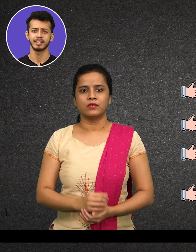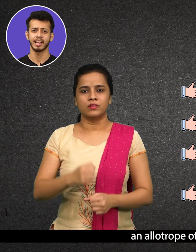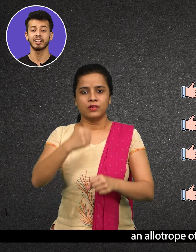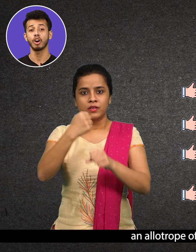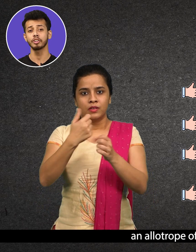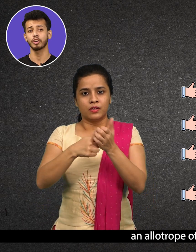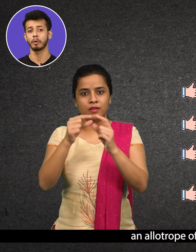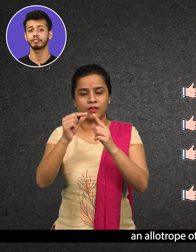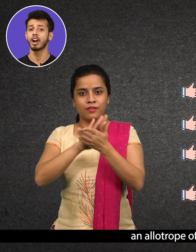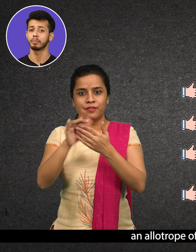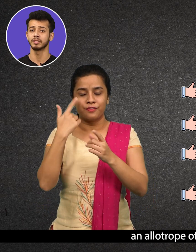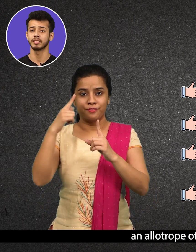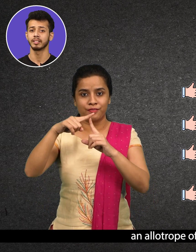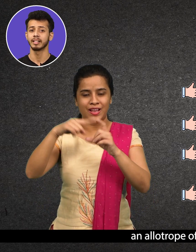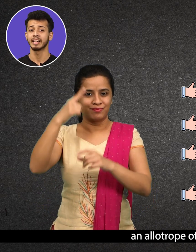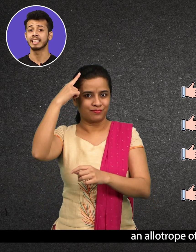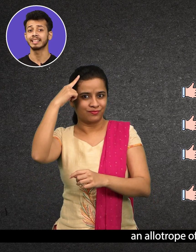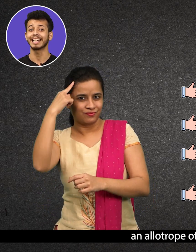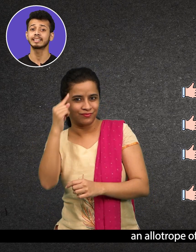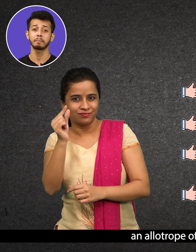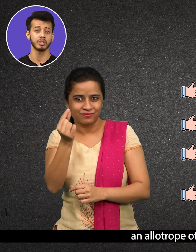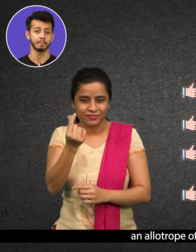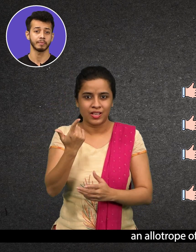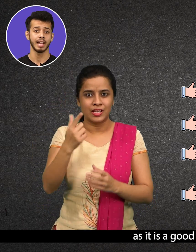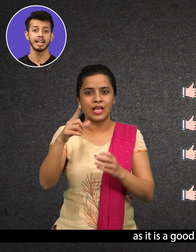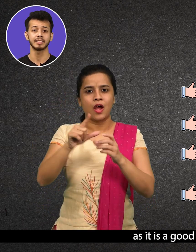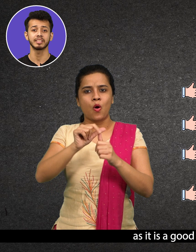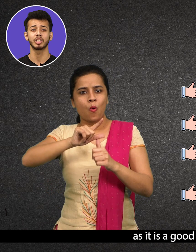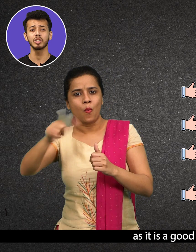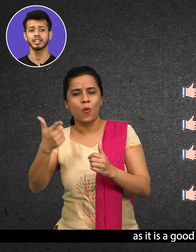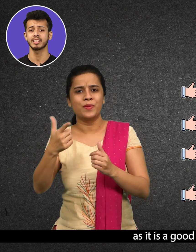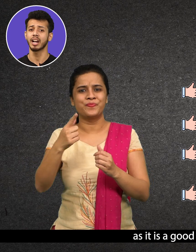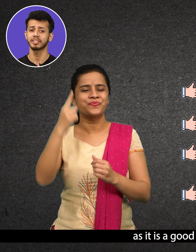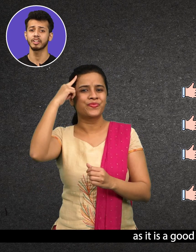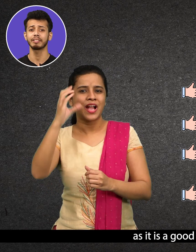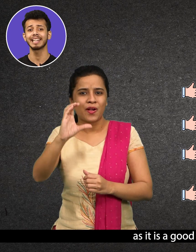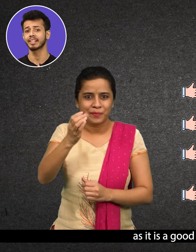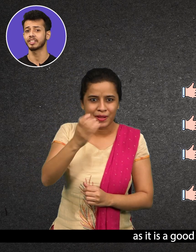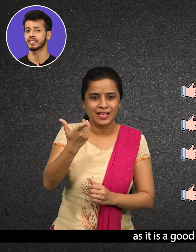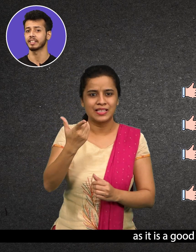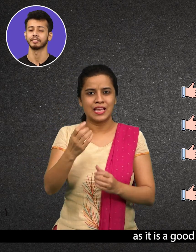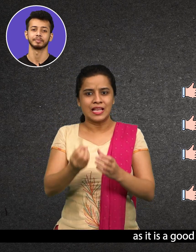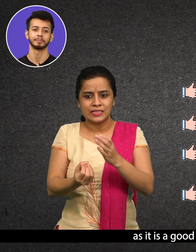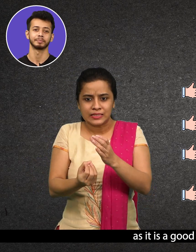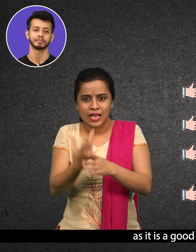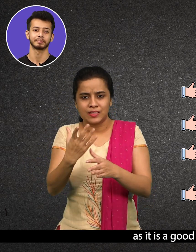Graphite, an allotrope of carbon, is an exception as it is a good conductor of